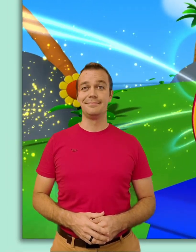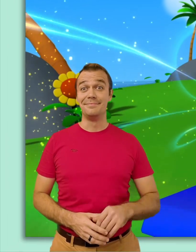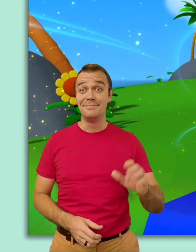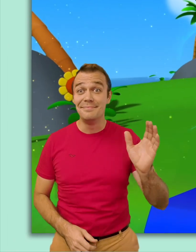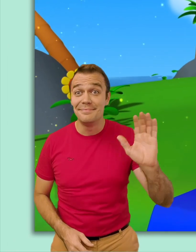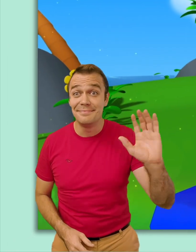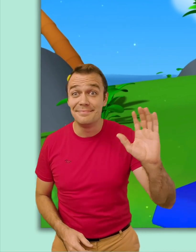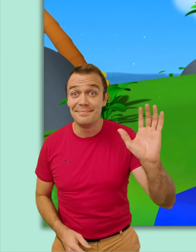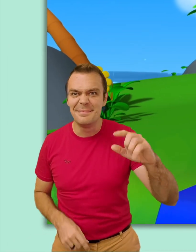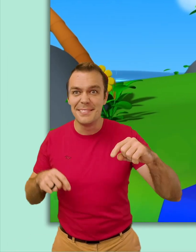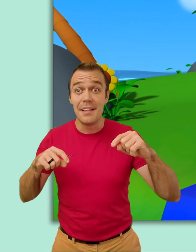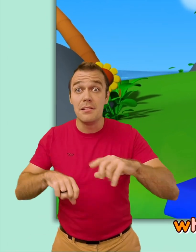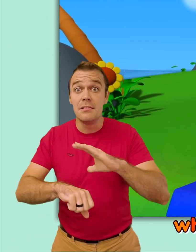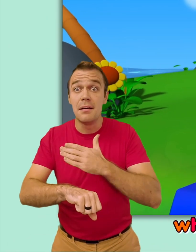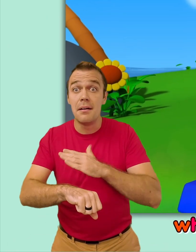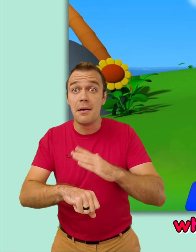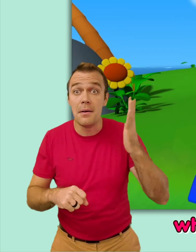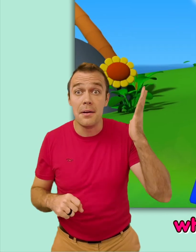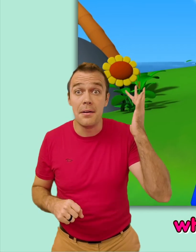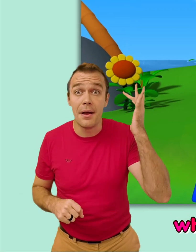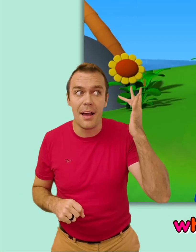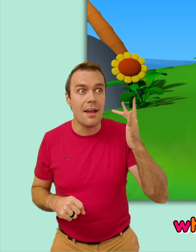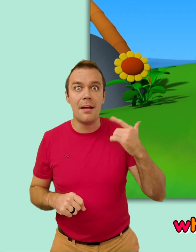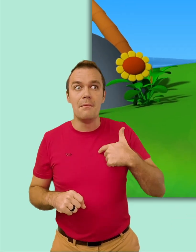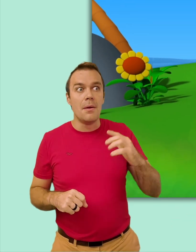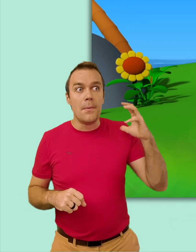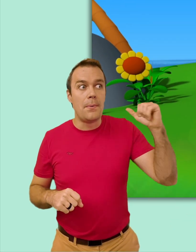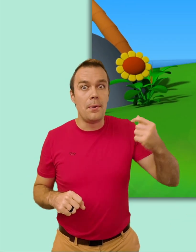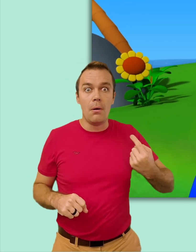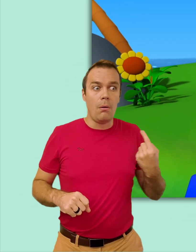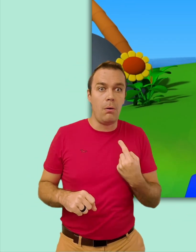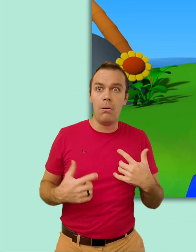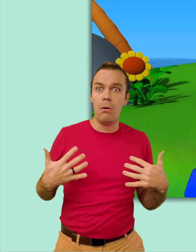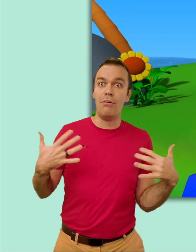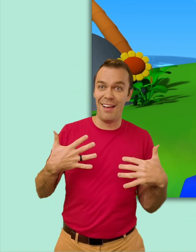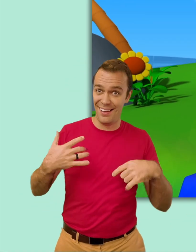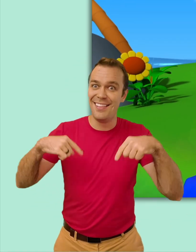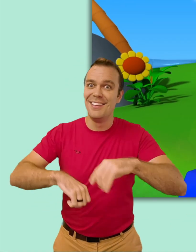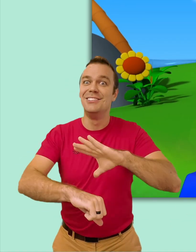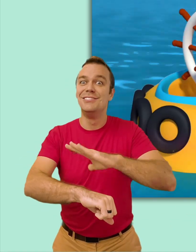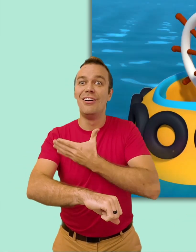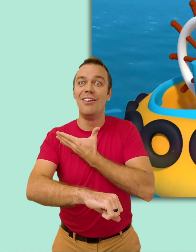Hey kids, this is the song I sing when I'm away and alone and a little bit afraid.